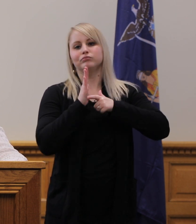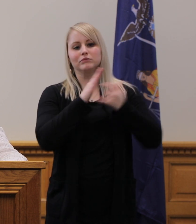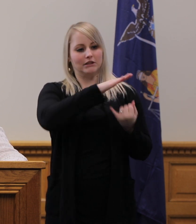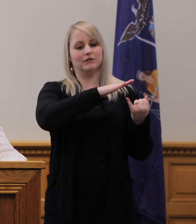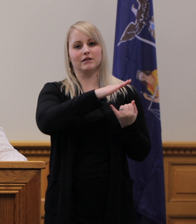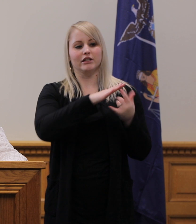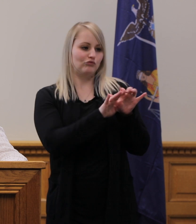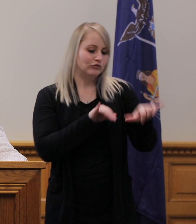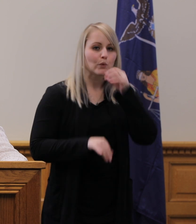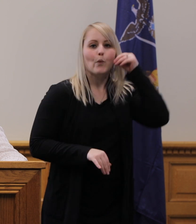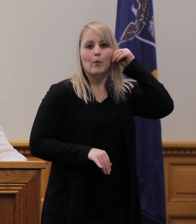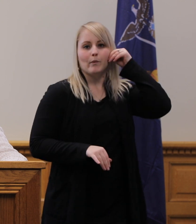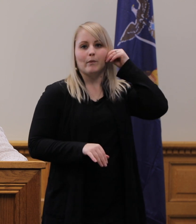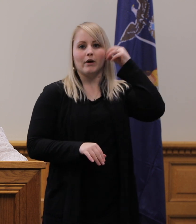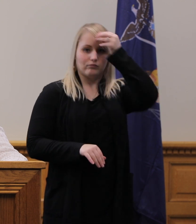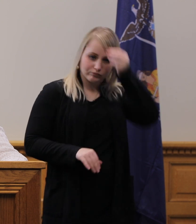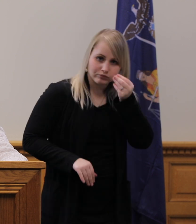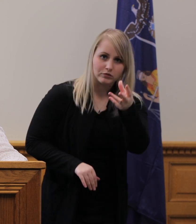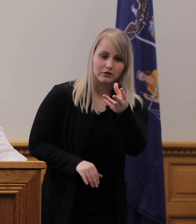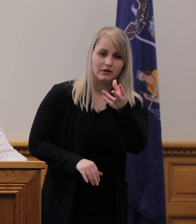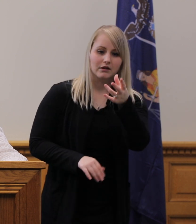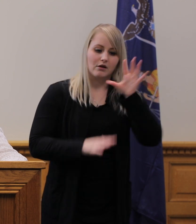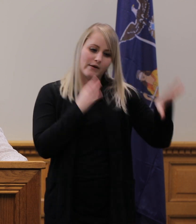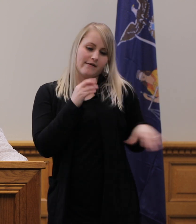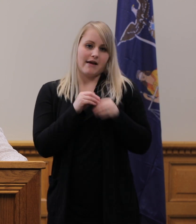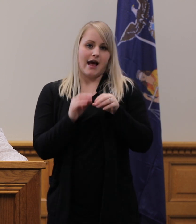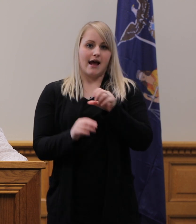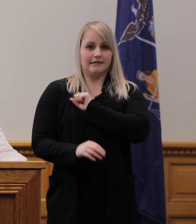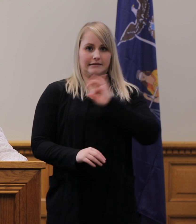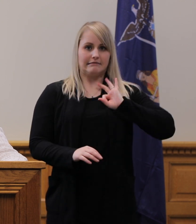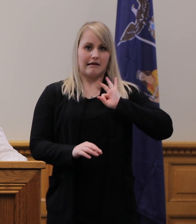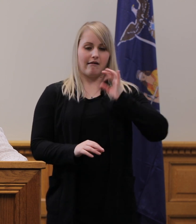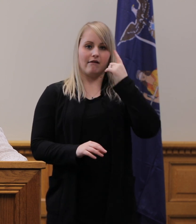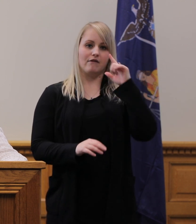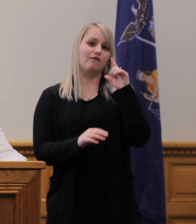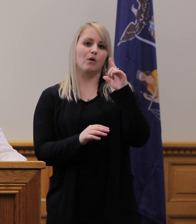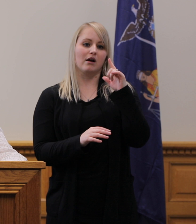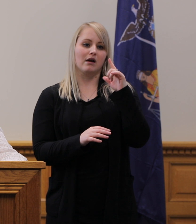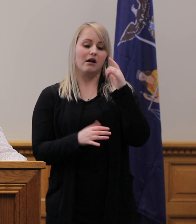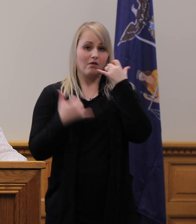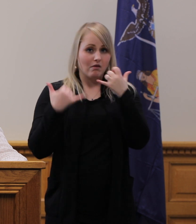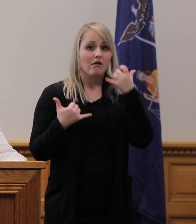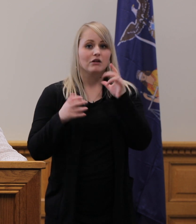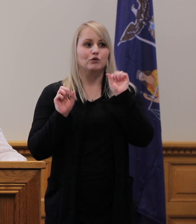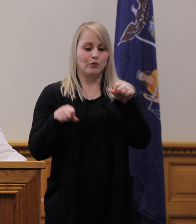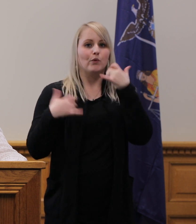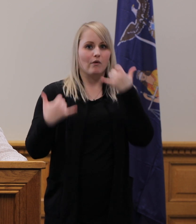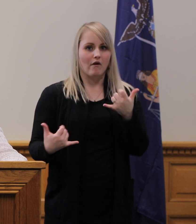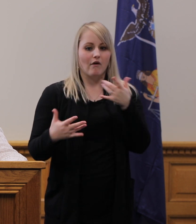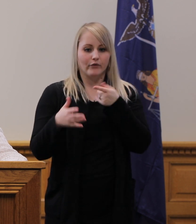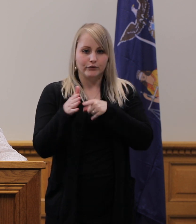quarantine. I want to let everyone know that we've added staff to cover our COVID hotline so that people can call